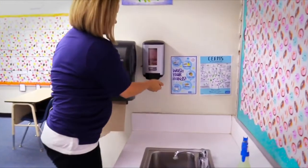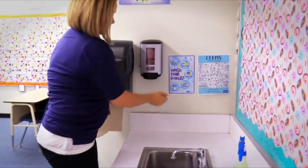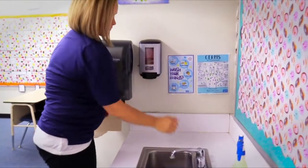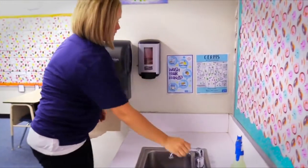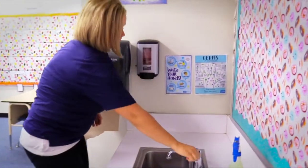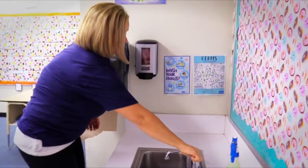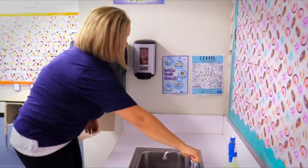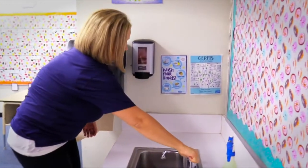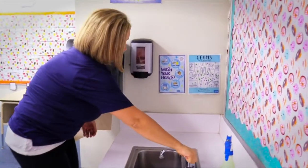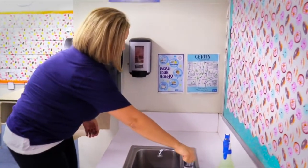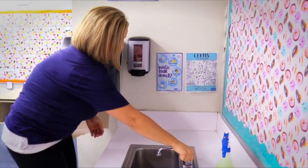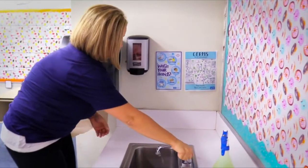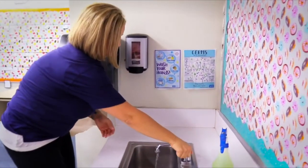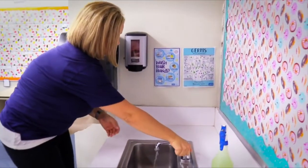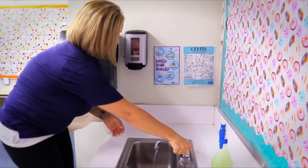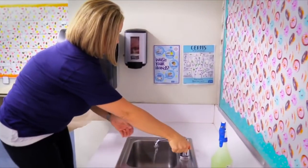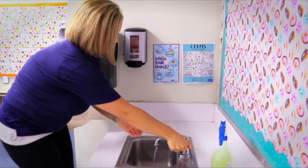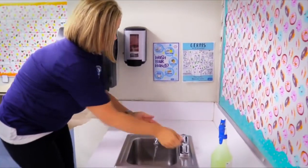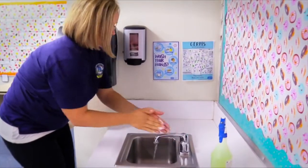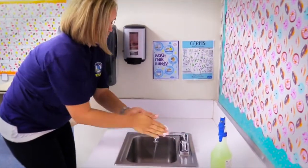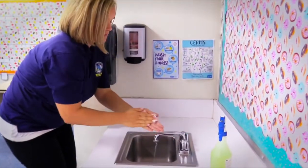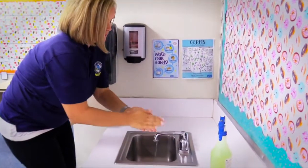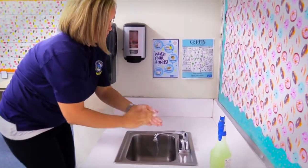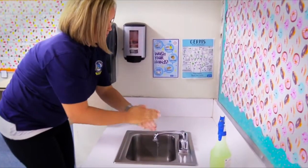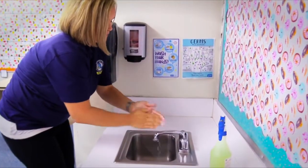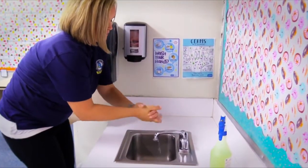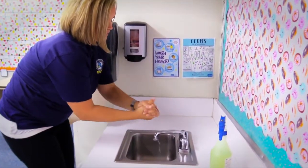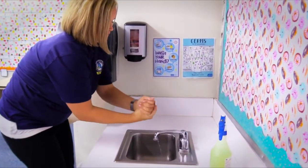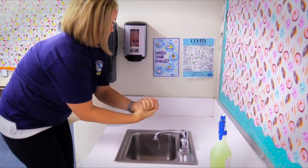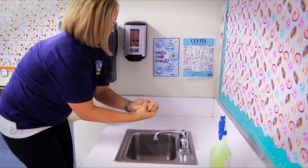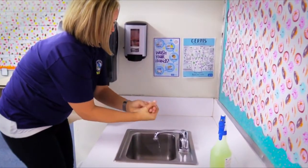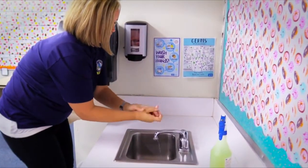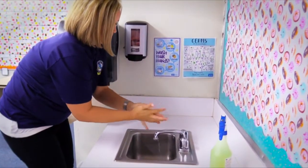soap on her hands and turns the sink on. She begins to lather the soap onto her hands.